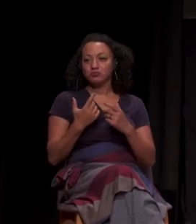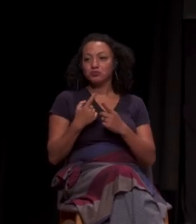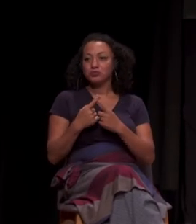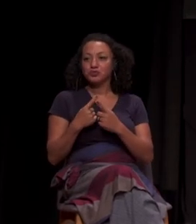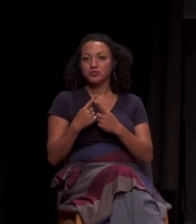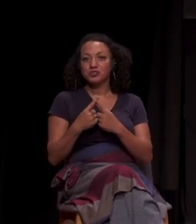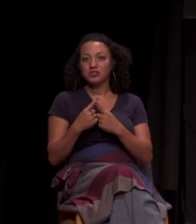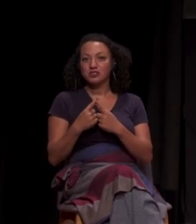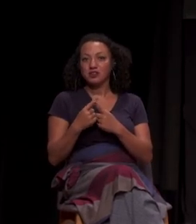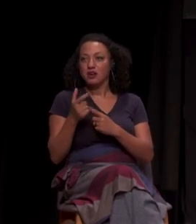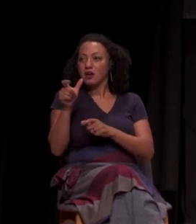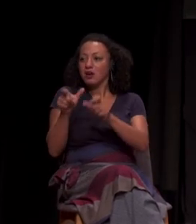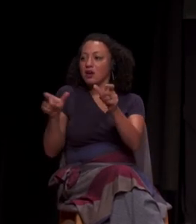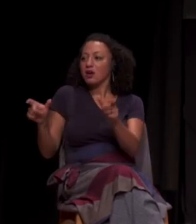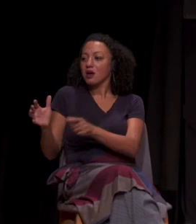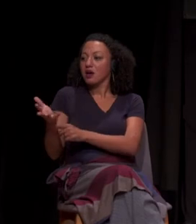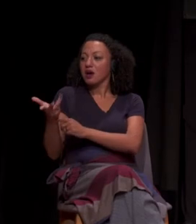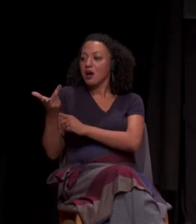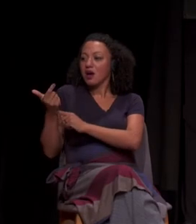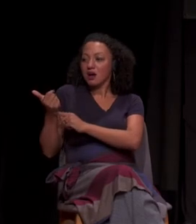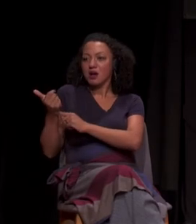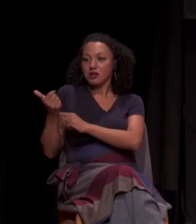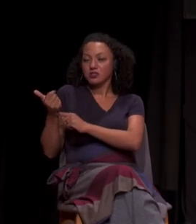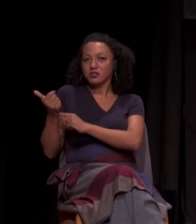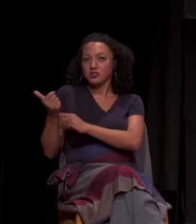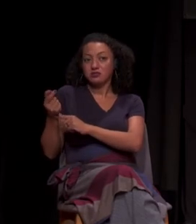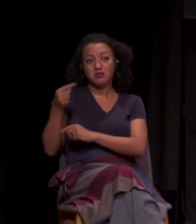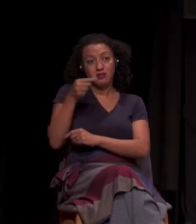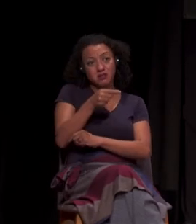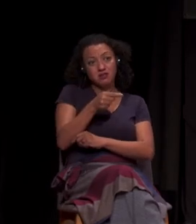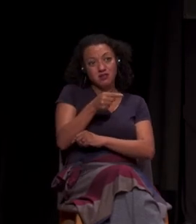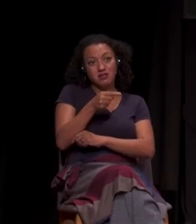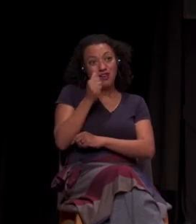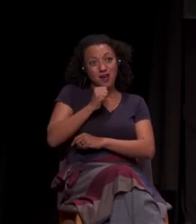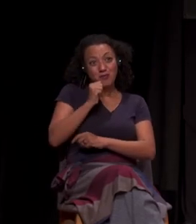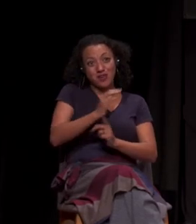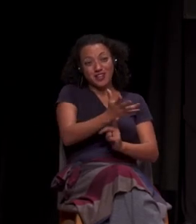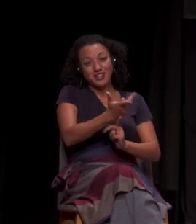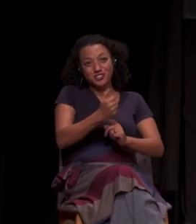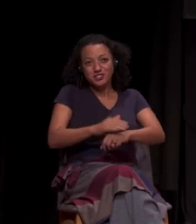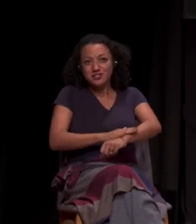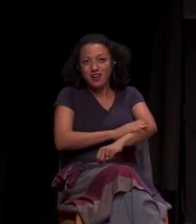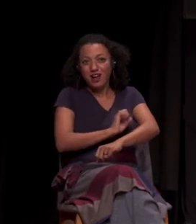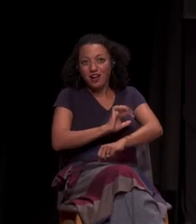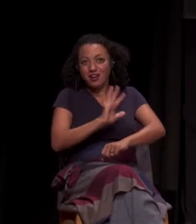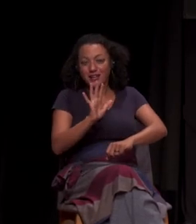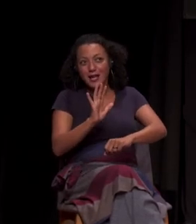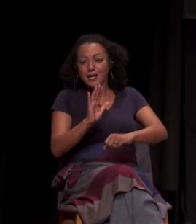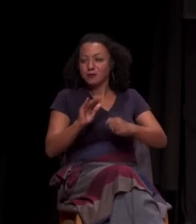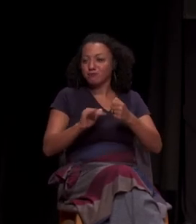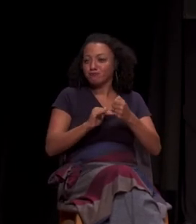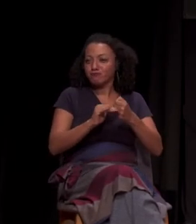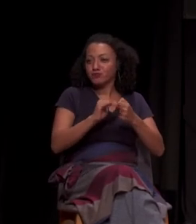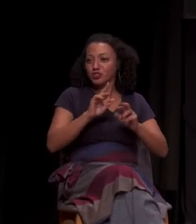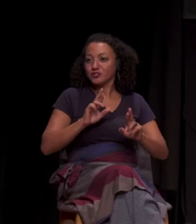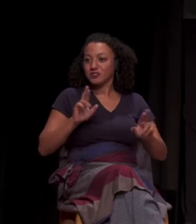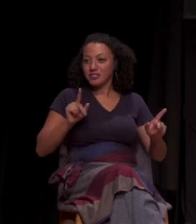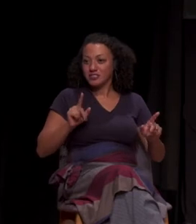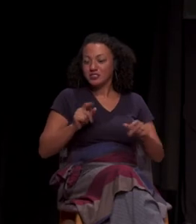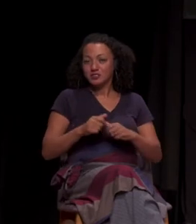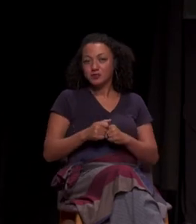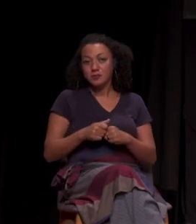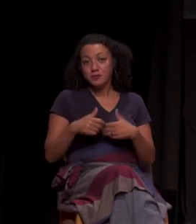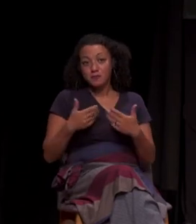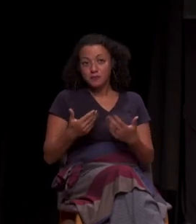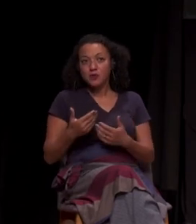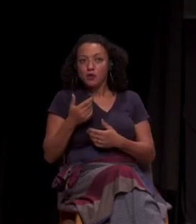speaking about the black body. So artists like Barrington Watson began speaking about Barrington Watson, Eugene